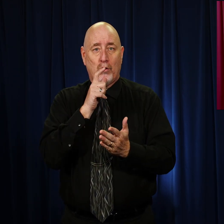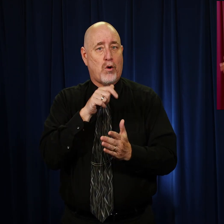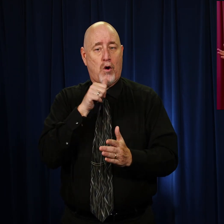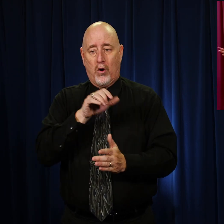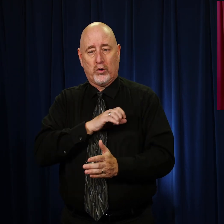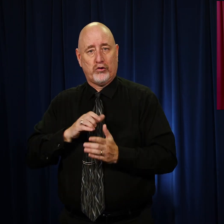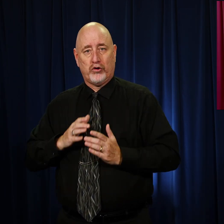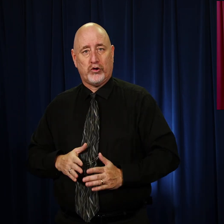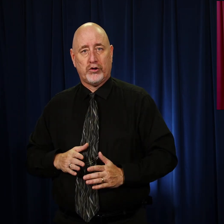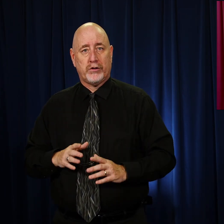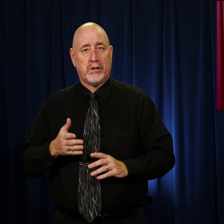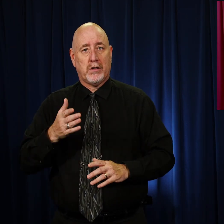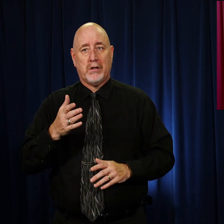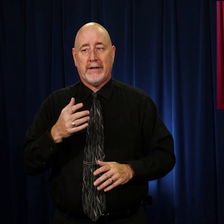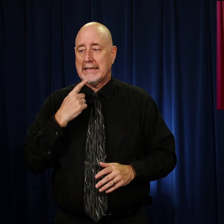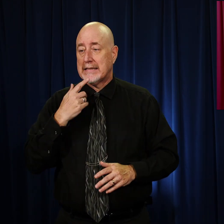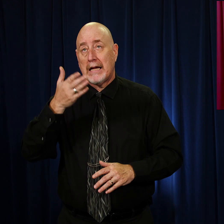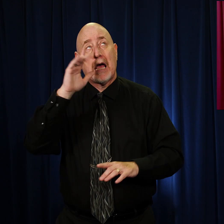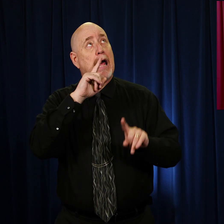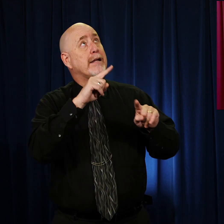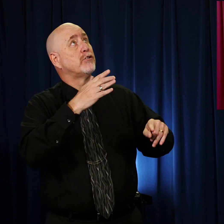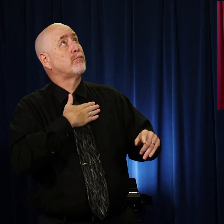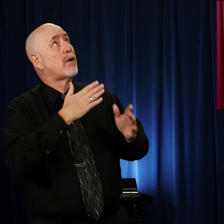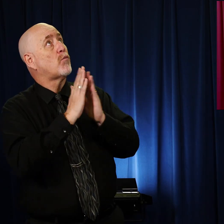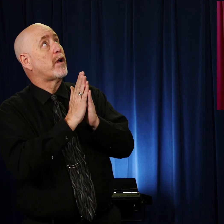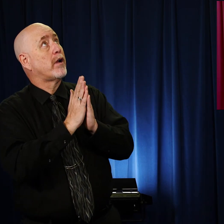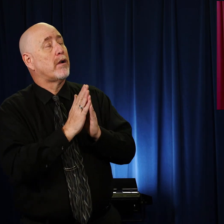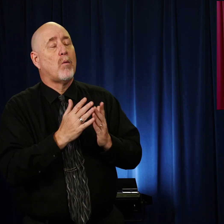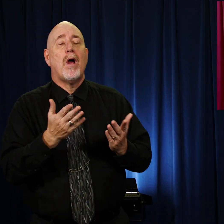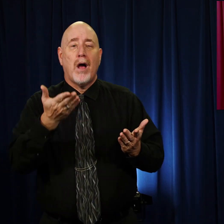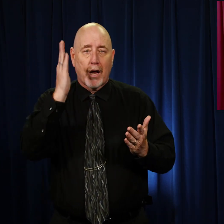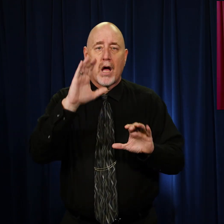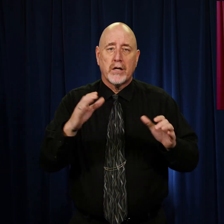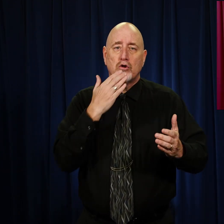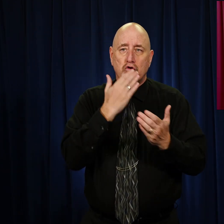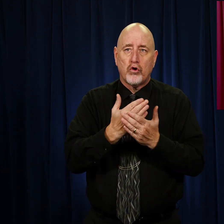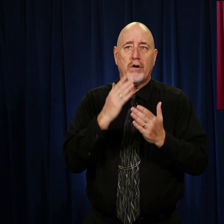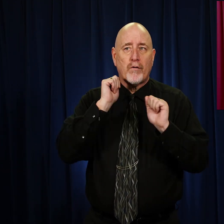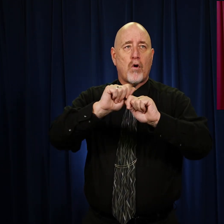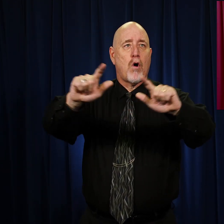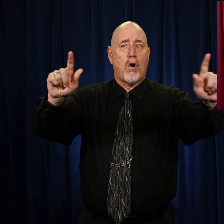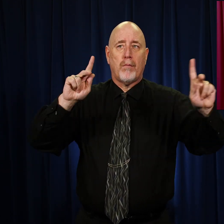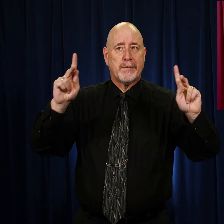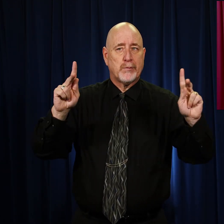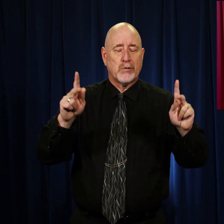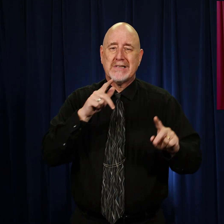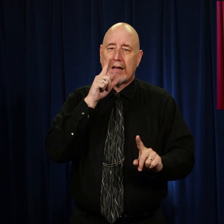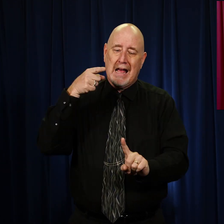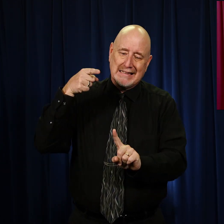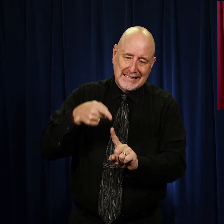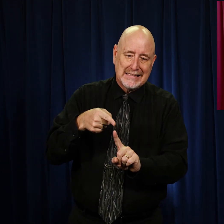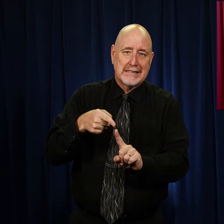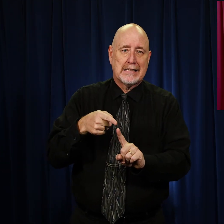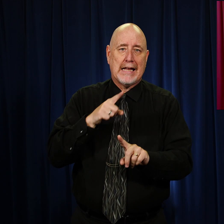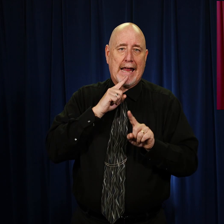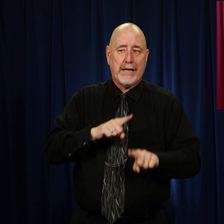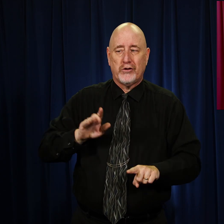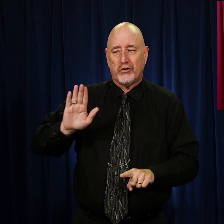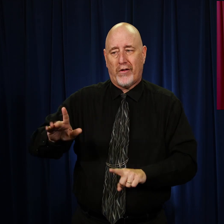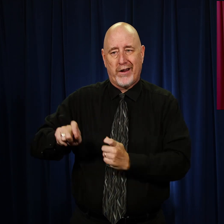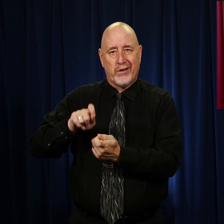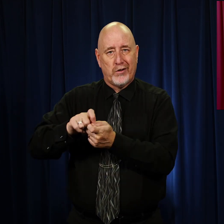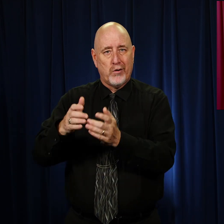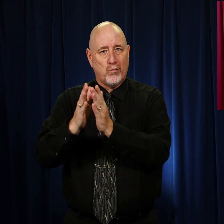of Christ. People say, well, God answered my prayer. Well, God does good things for all people. It's not necessarily an answer